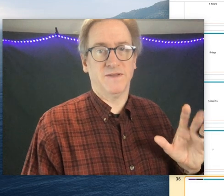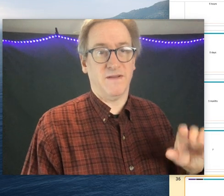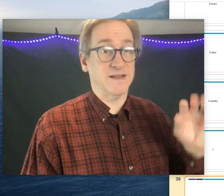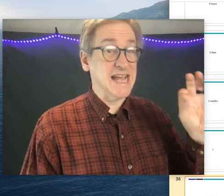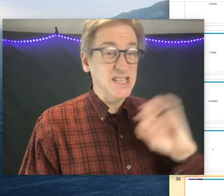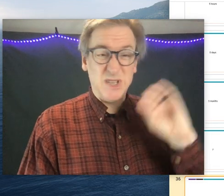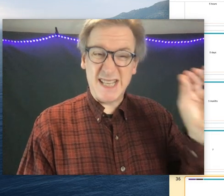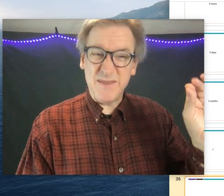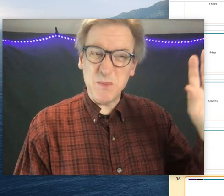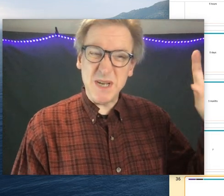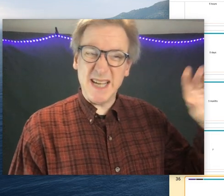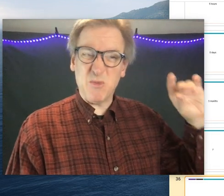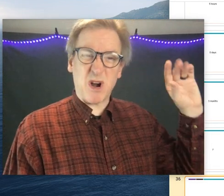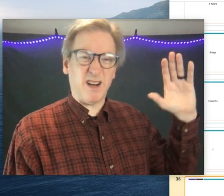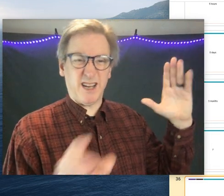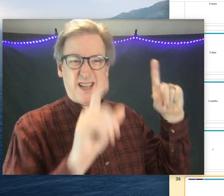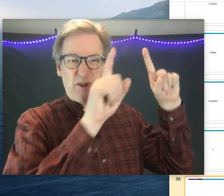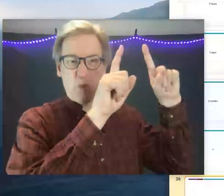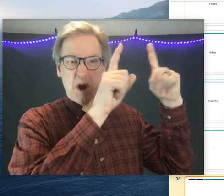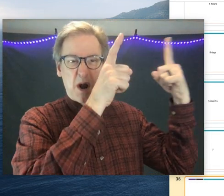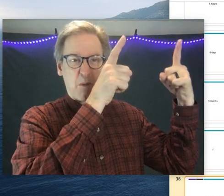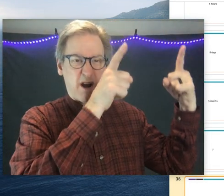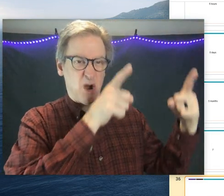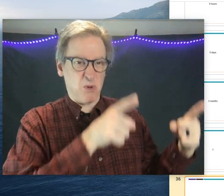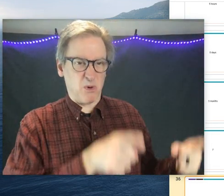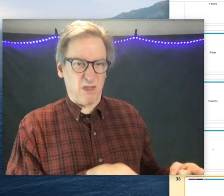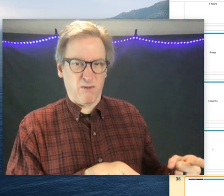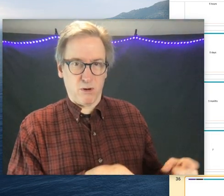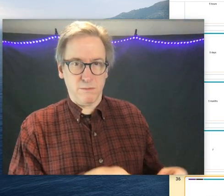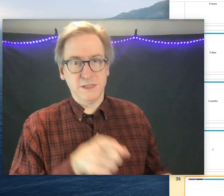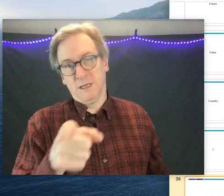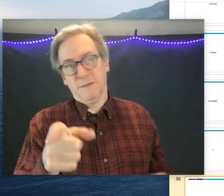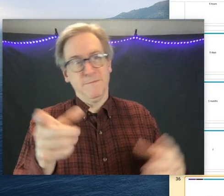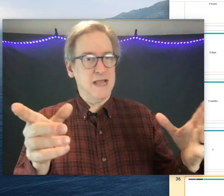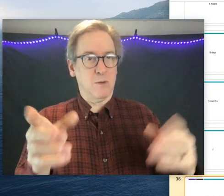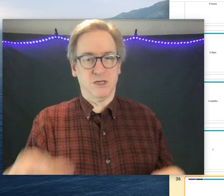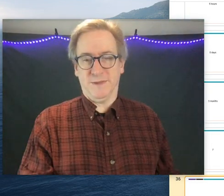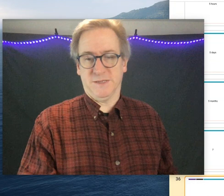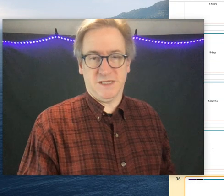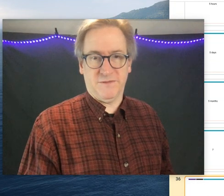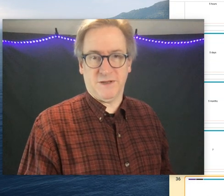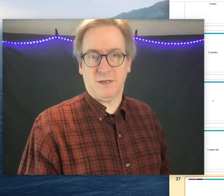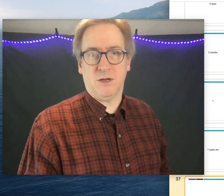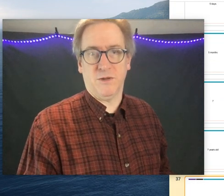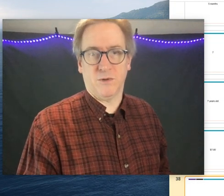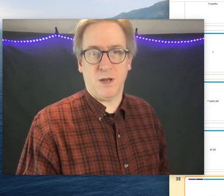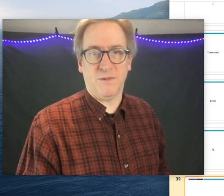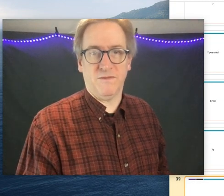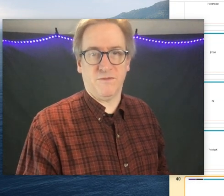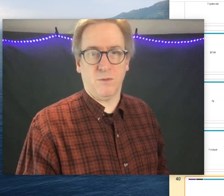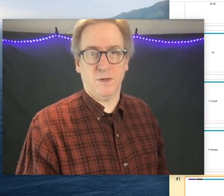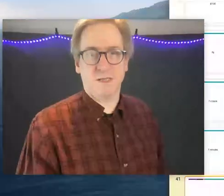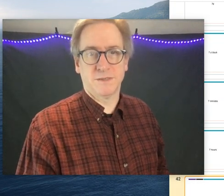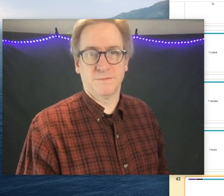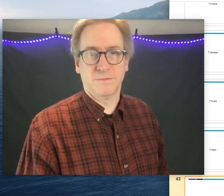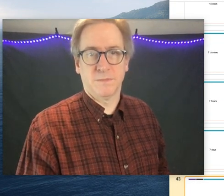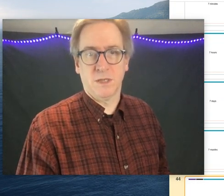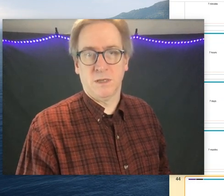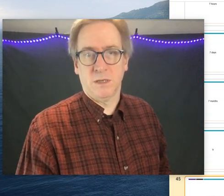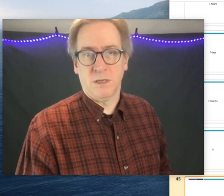5 minutes, 5 days. So the same thing we did where giving one number and go through all the forms. Now we're just being specific, going through a couple of different